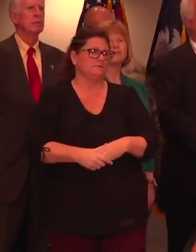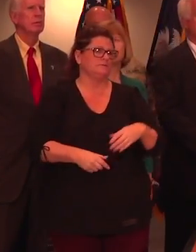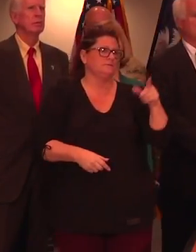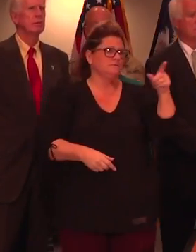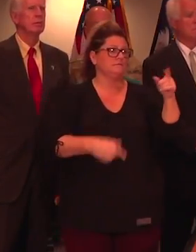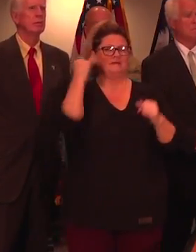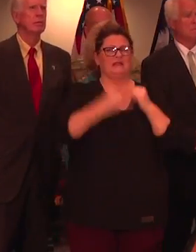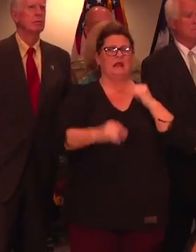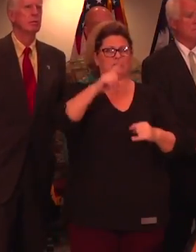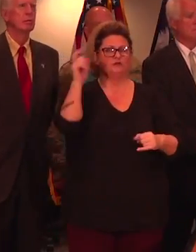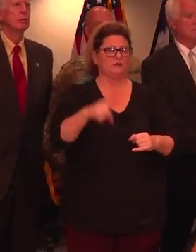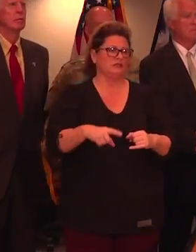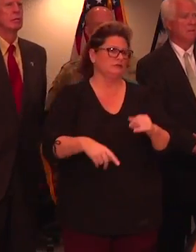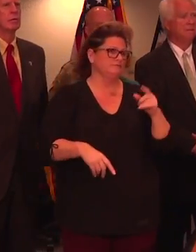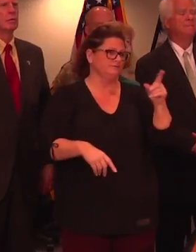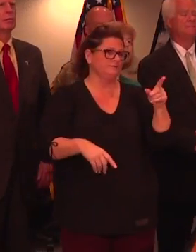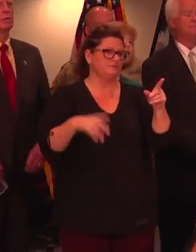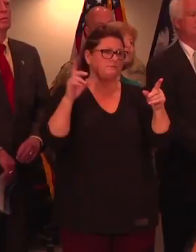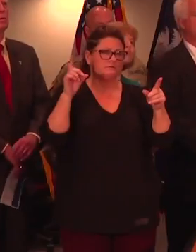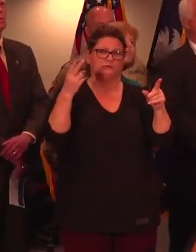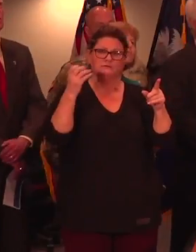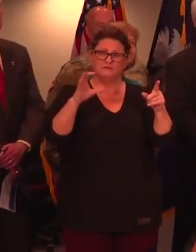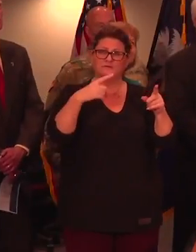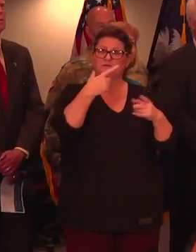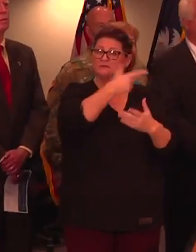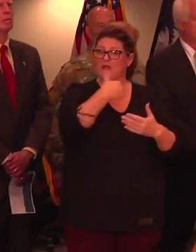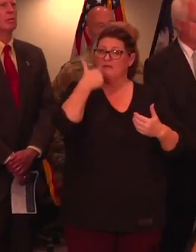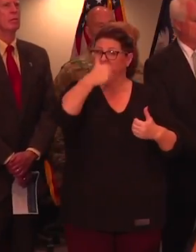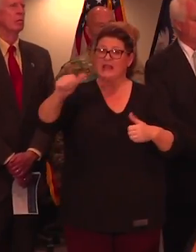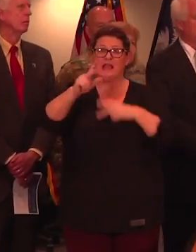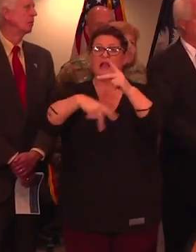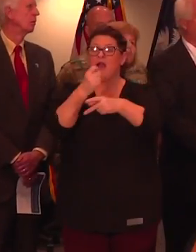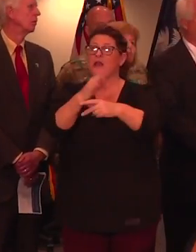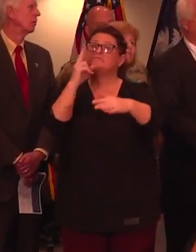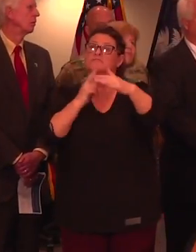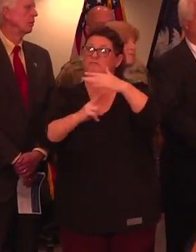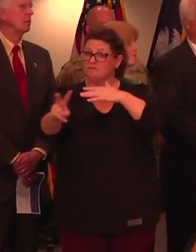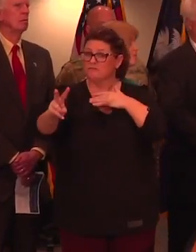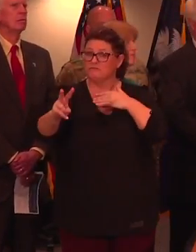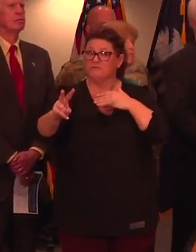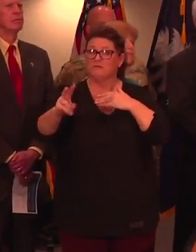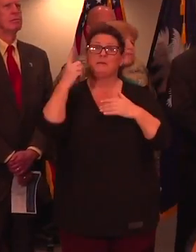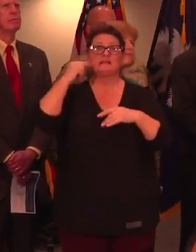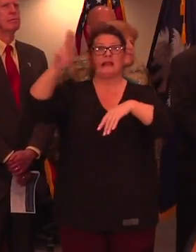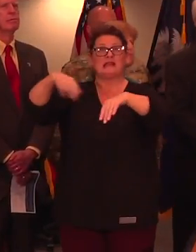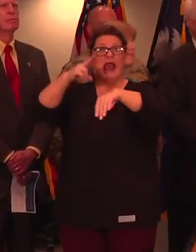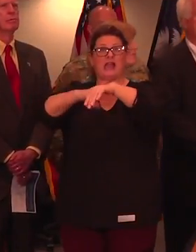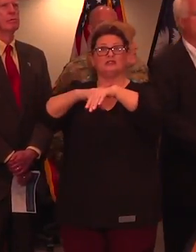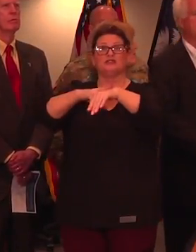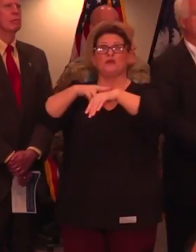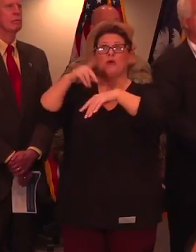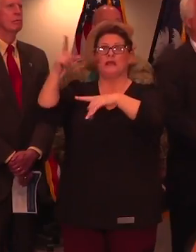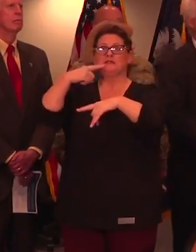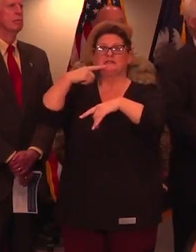Does DHEC have any modeling that they're basing, looking at? Are they basing any projections at this point? What are we looking at? Because everyone just sees the national picture, they see these bigger cities. What